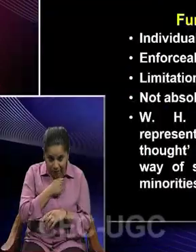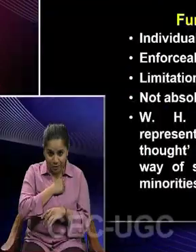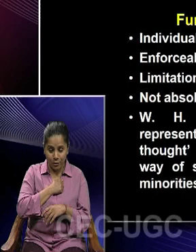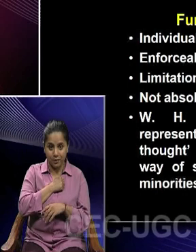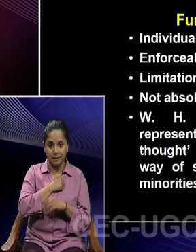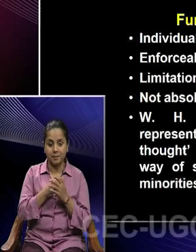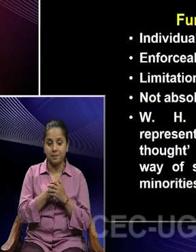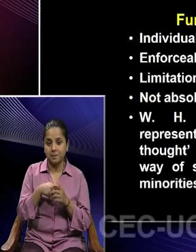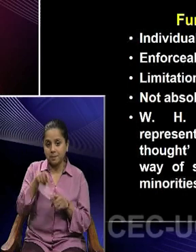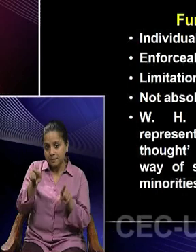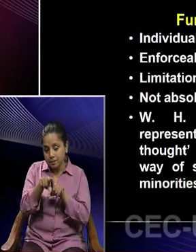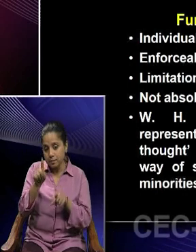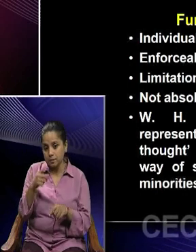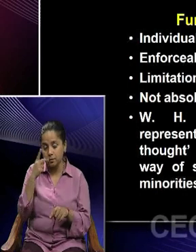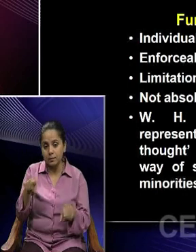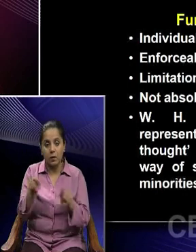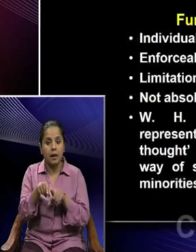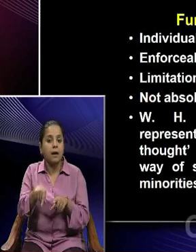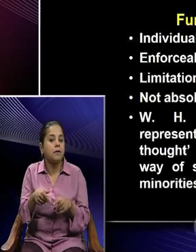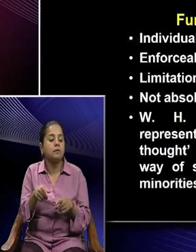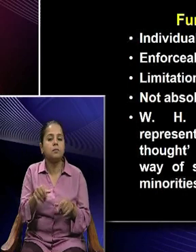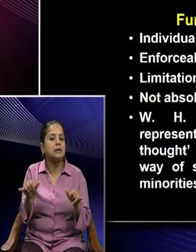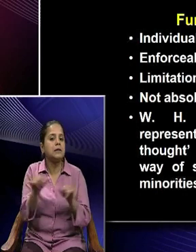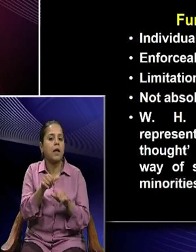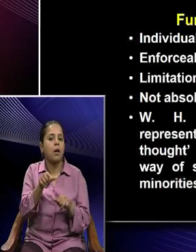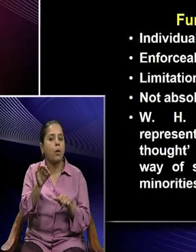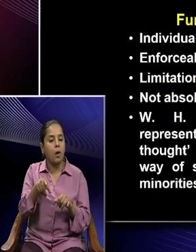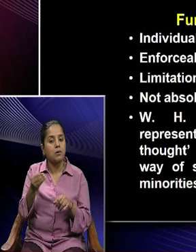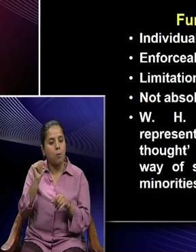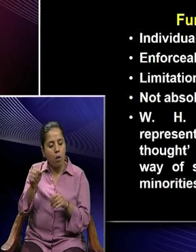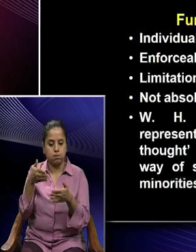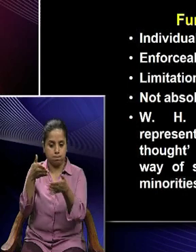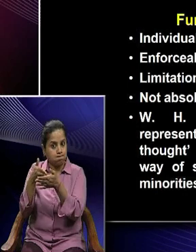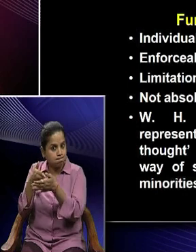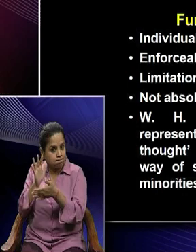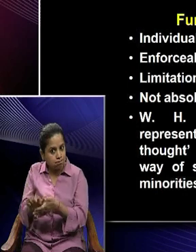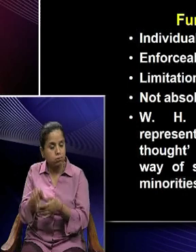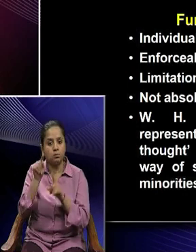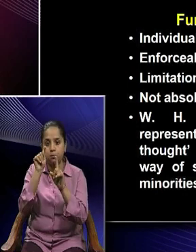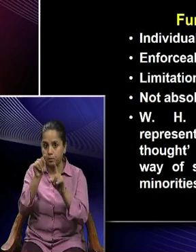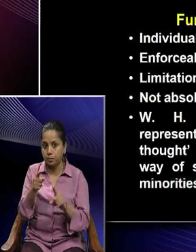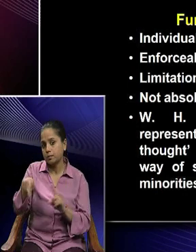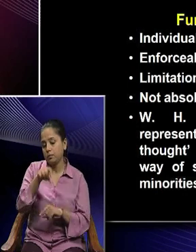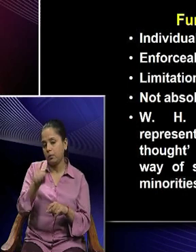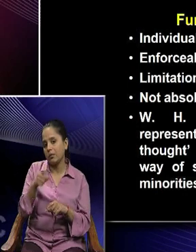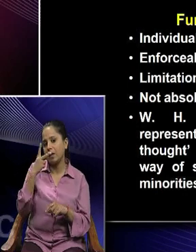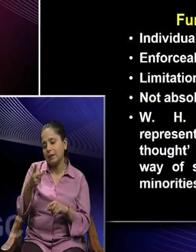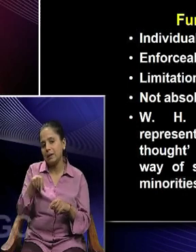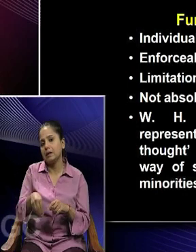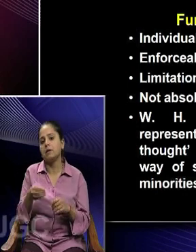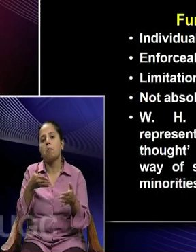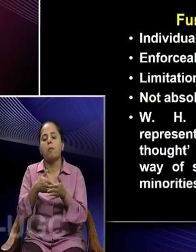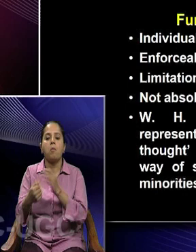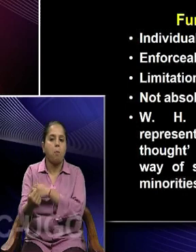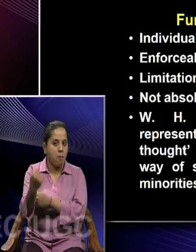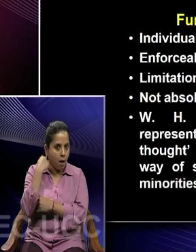at the same time, we have to see that they are not absolute, they have certain restrictions as well, and they can be seen as a limitation on the